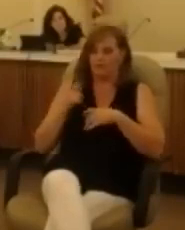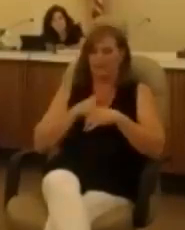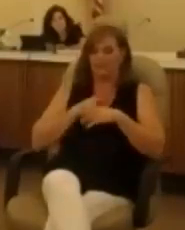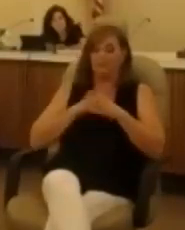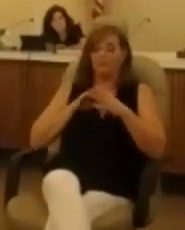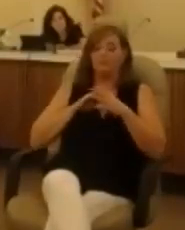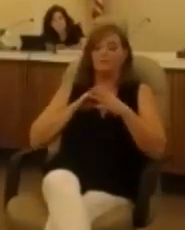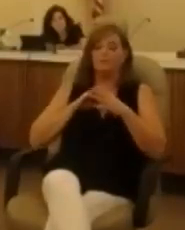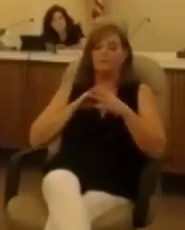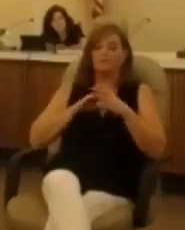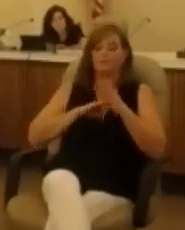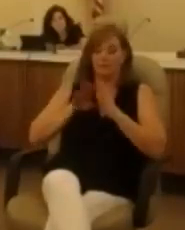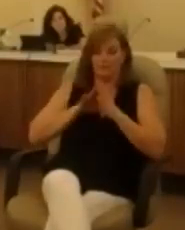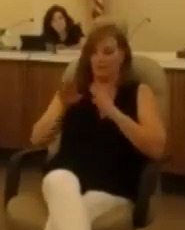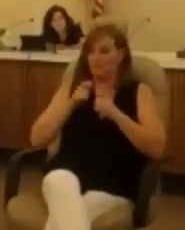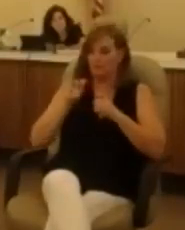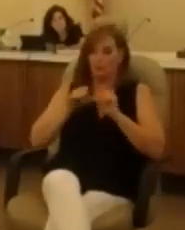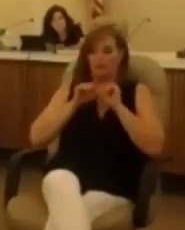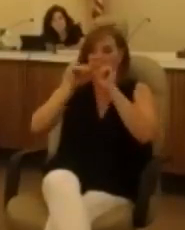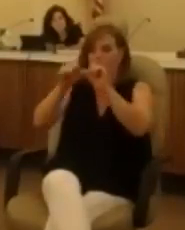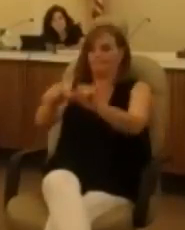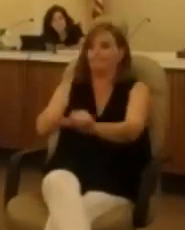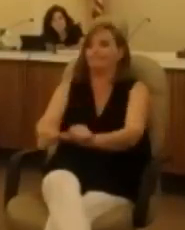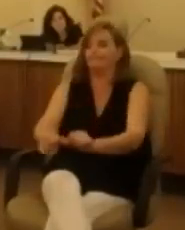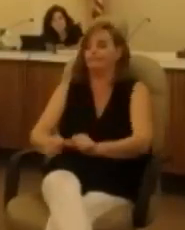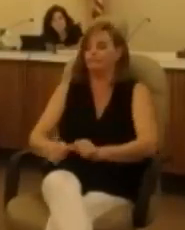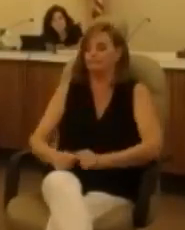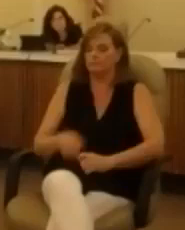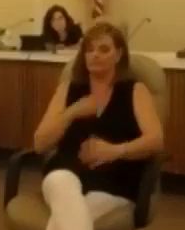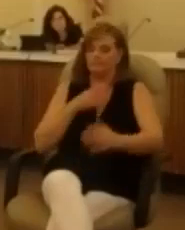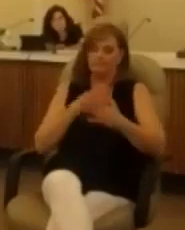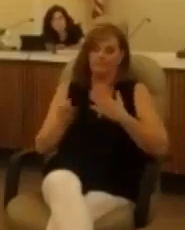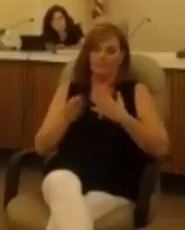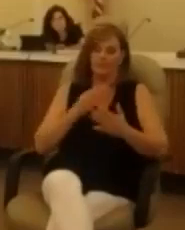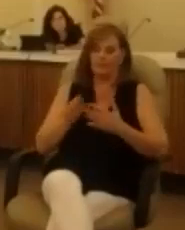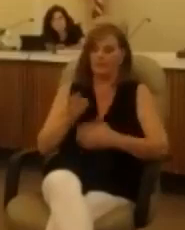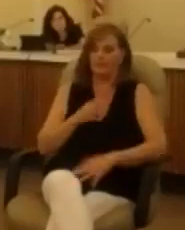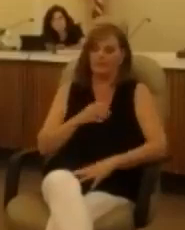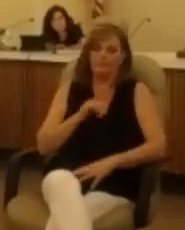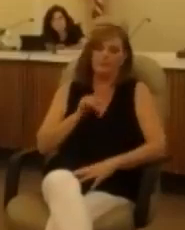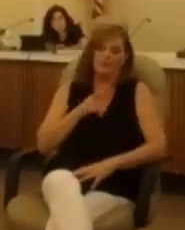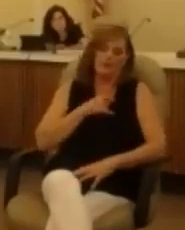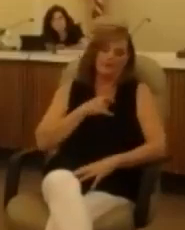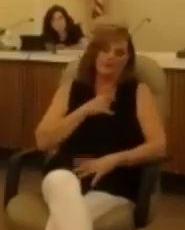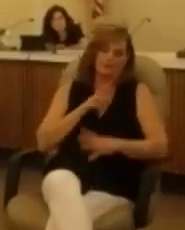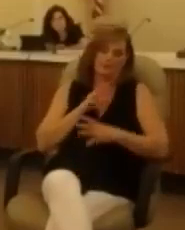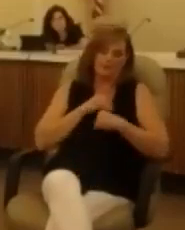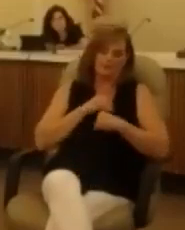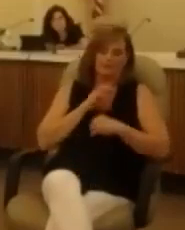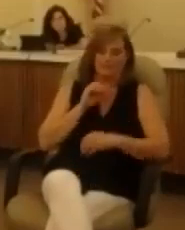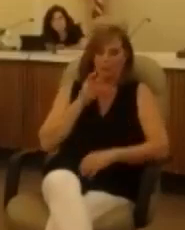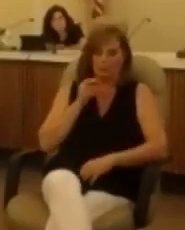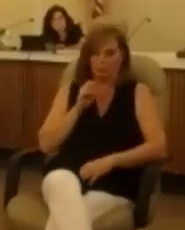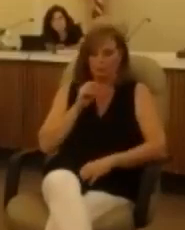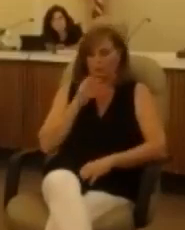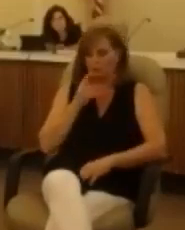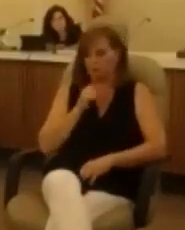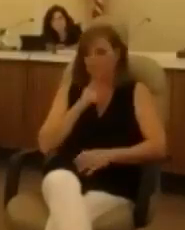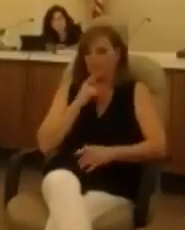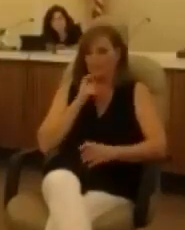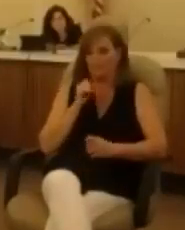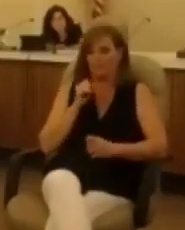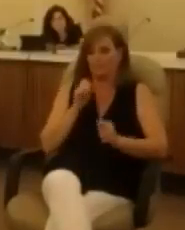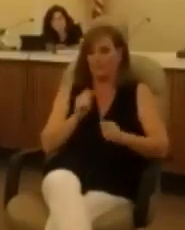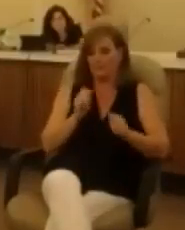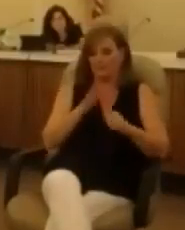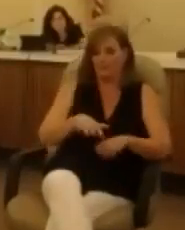go forward regardless of whether we take ownership of that parkland or not. So